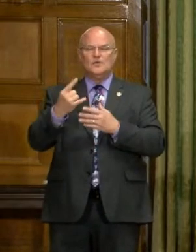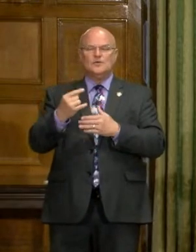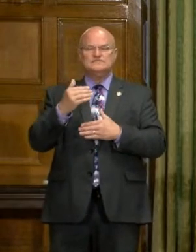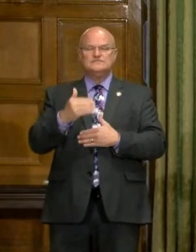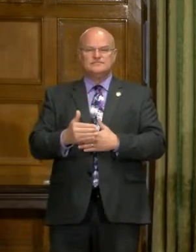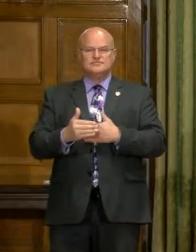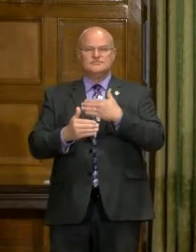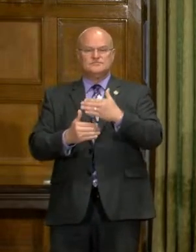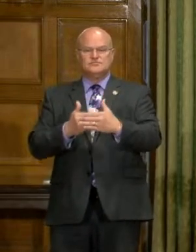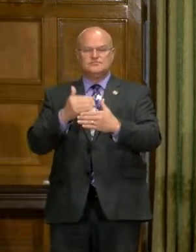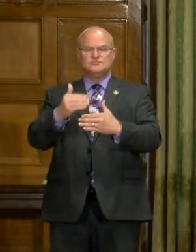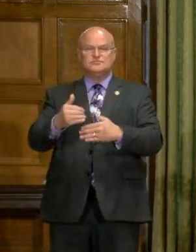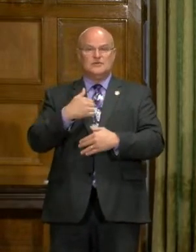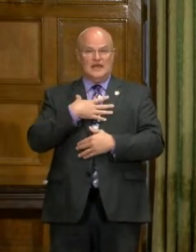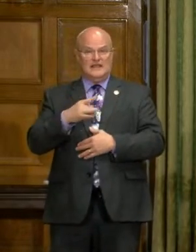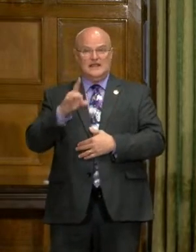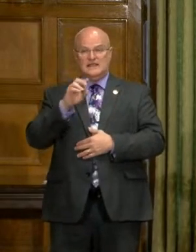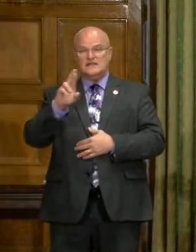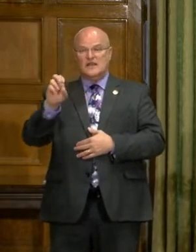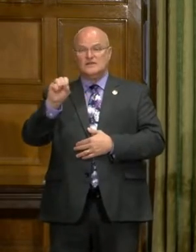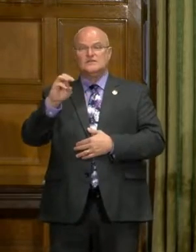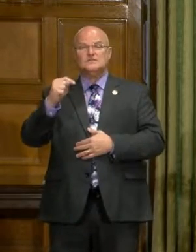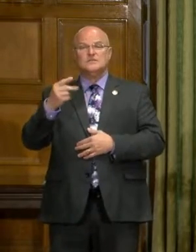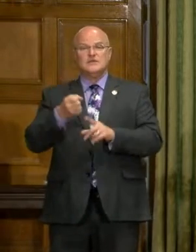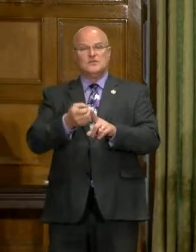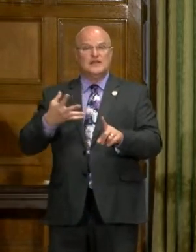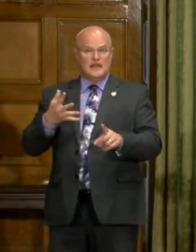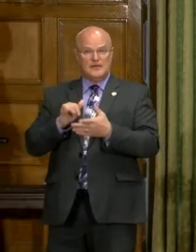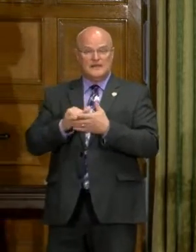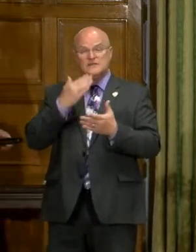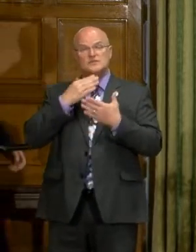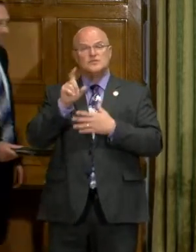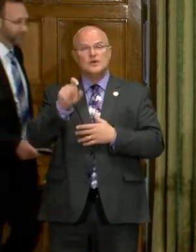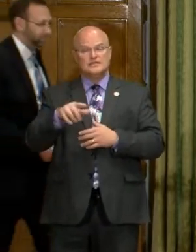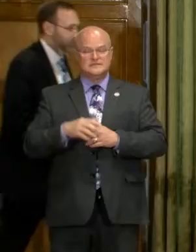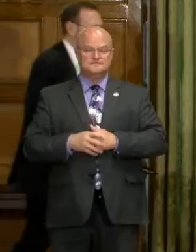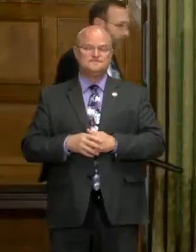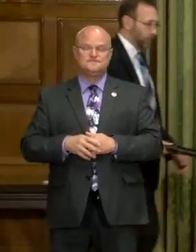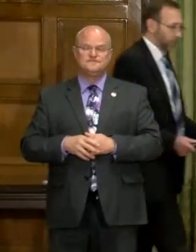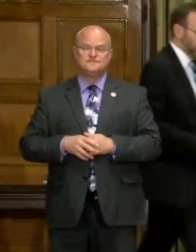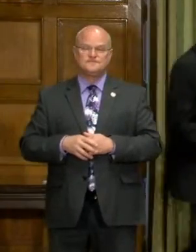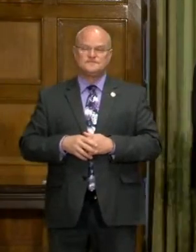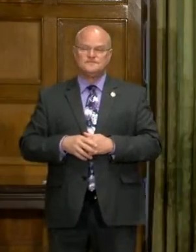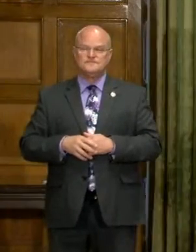step at a time. And I will like Dr. Smith to elaborate on that question. It's a very good question.